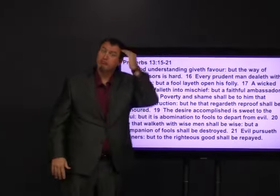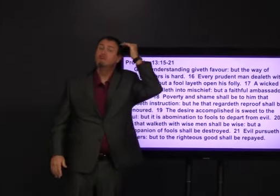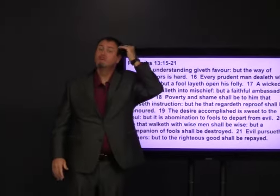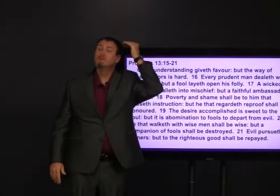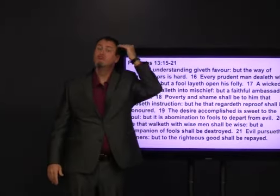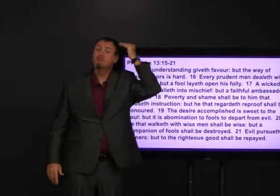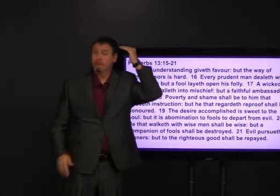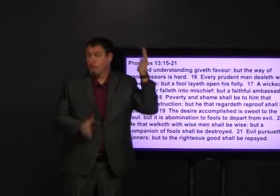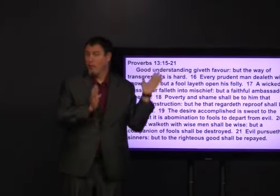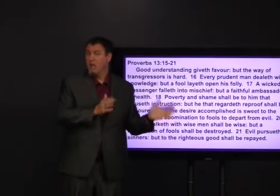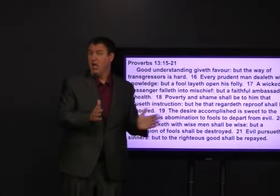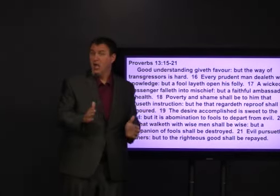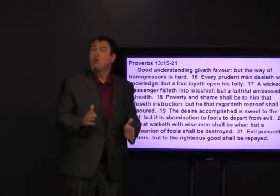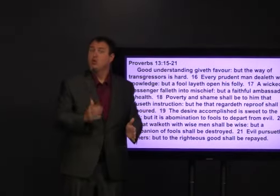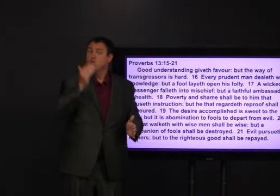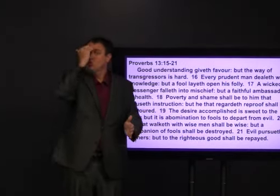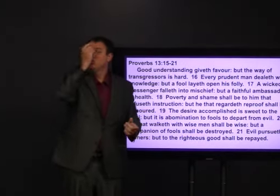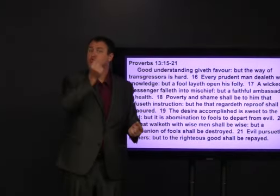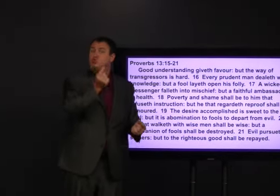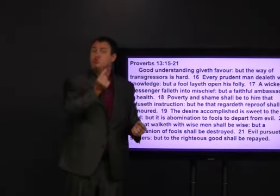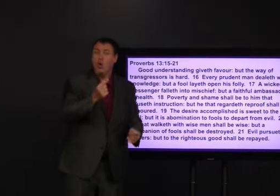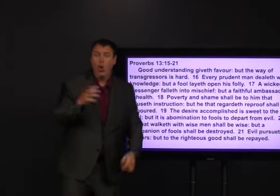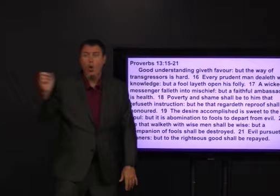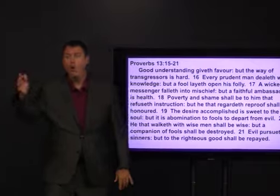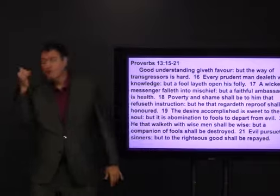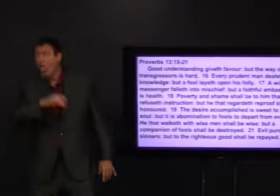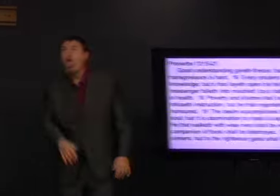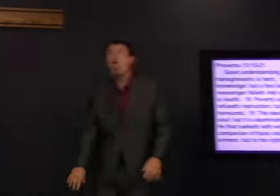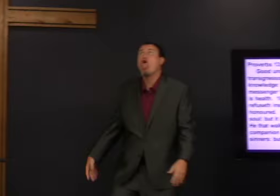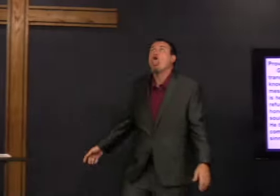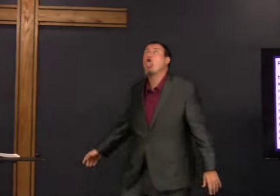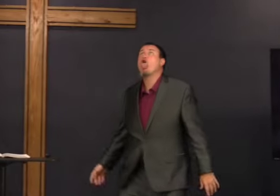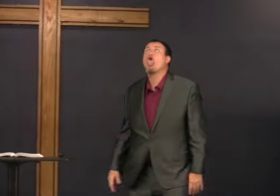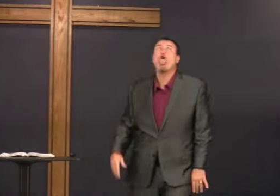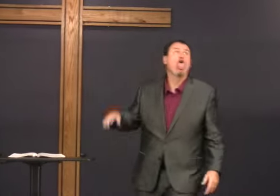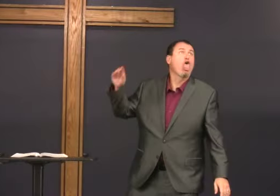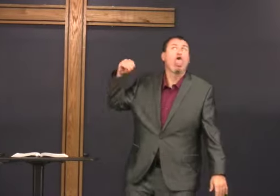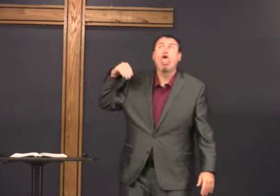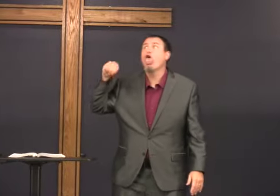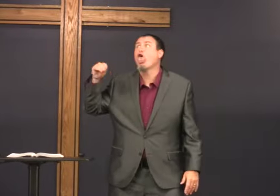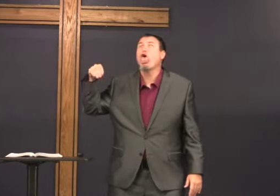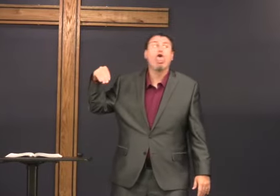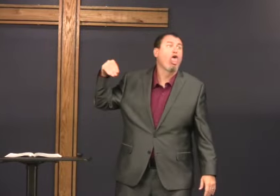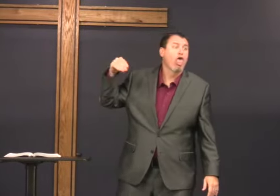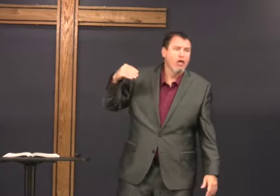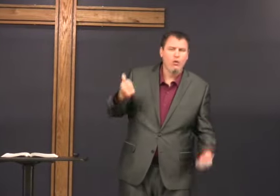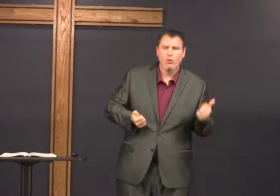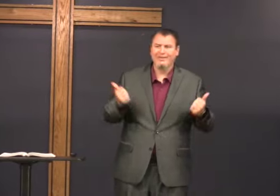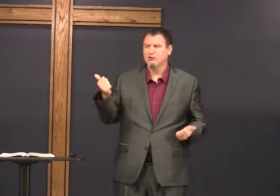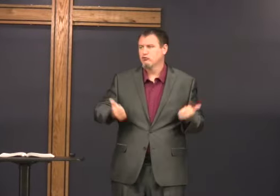So the prudent man is prepared, knows what to do. Fool believes